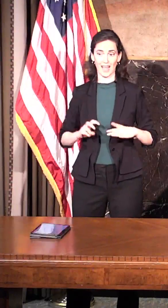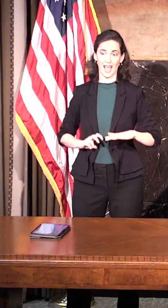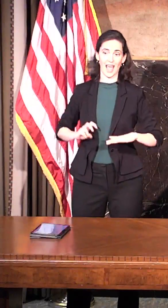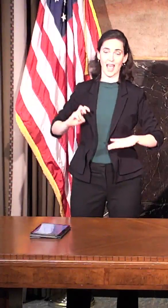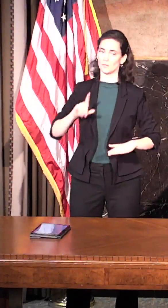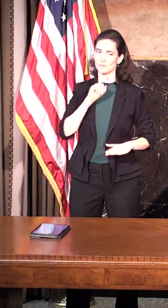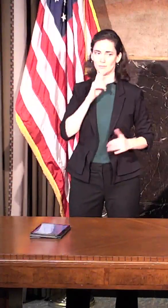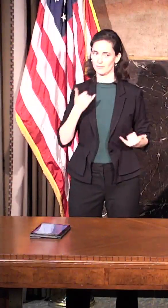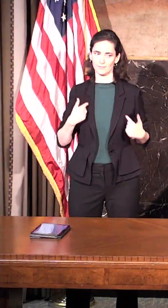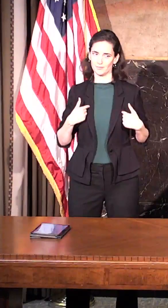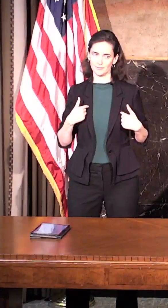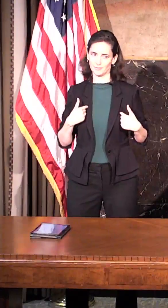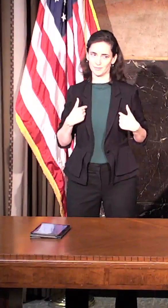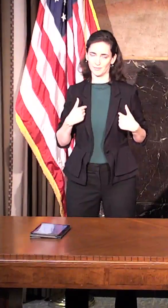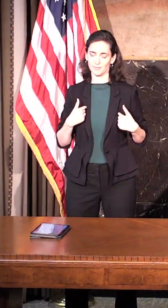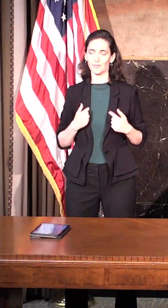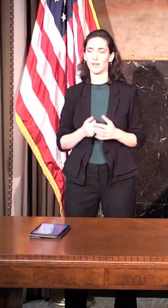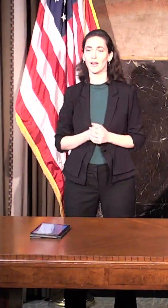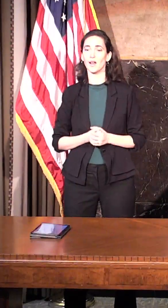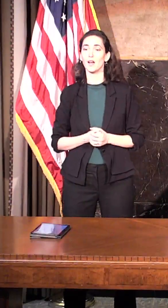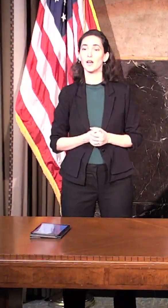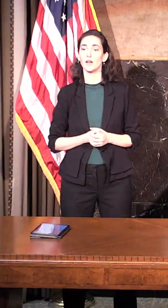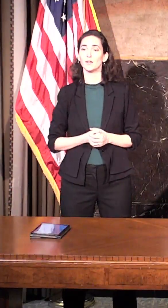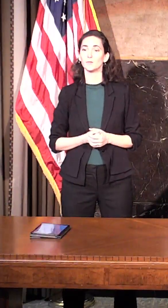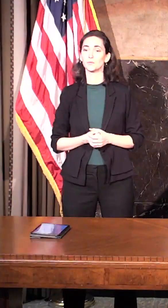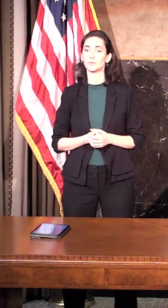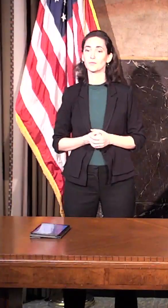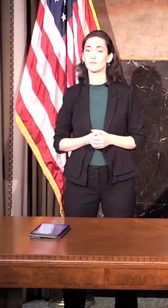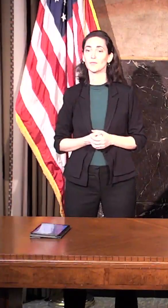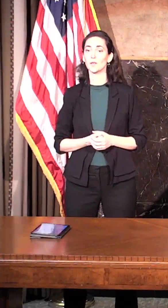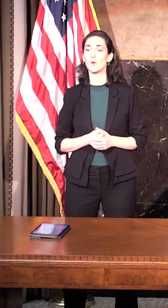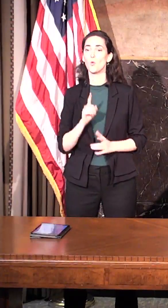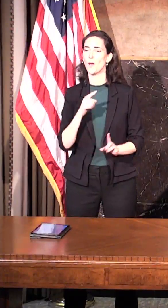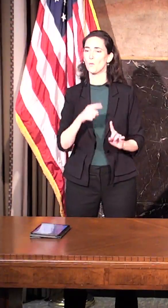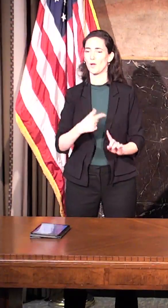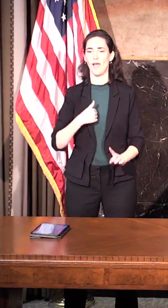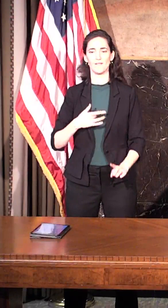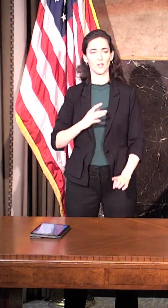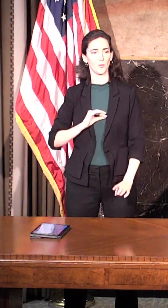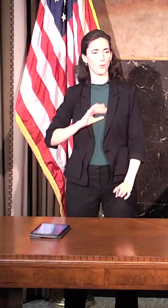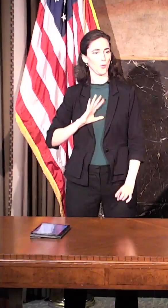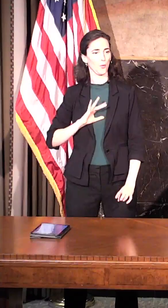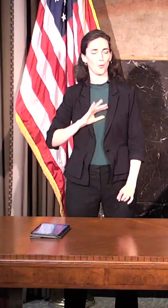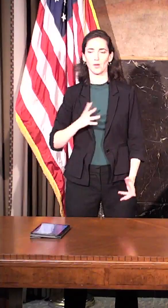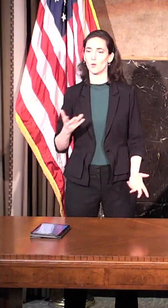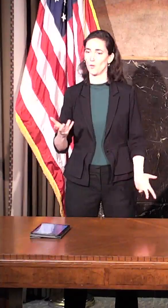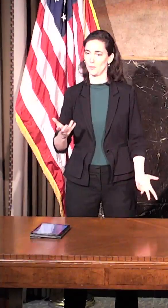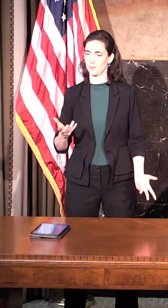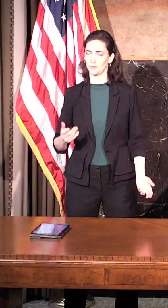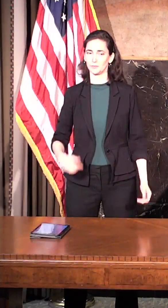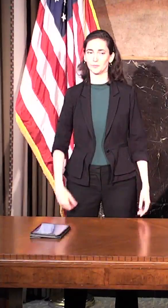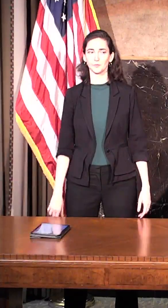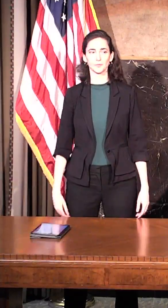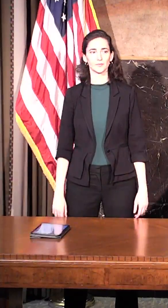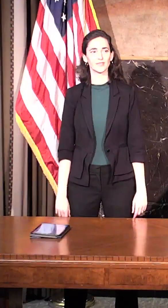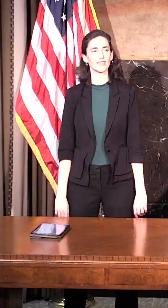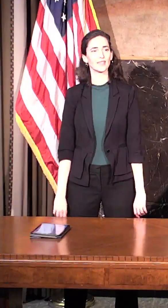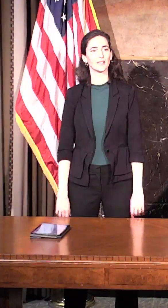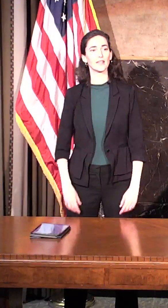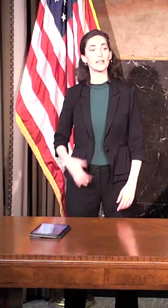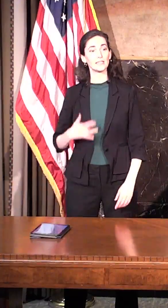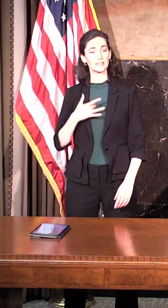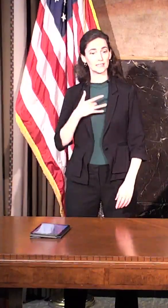there now. But one of the things that I'm most gratified about is typically you just look at the trends,